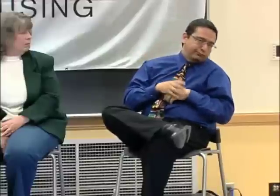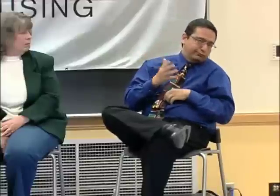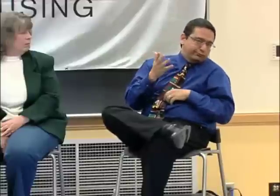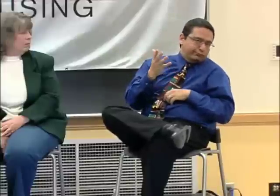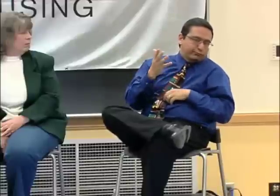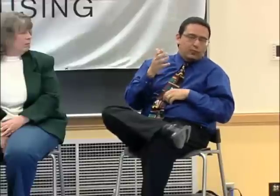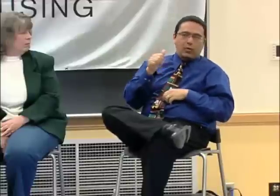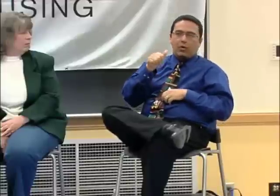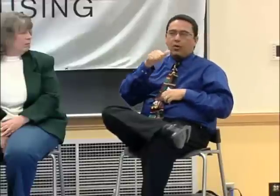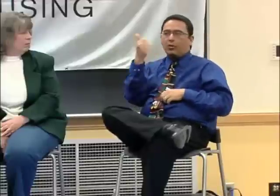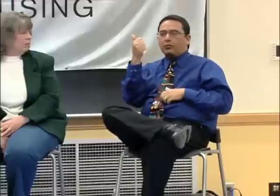interpreter.